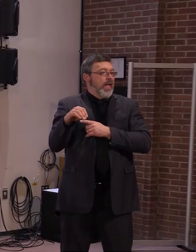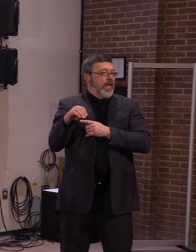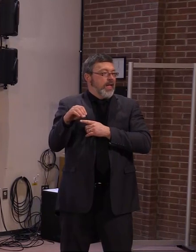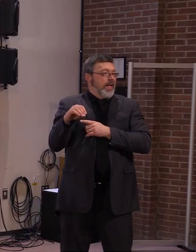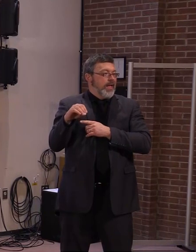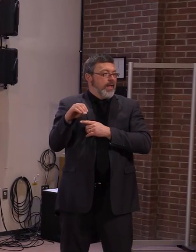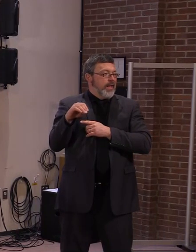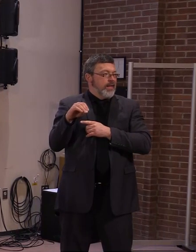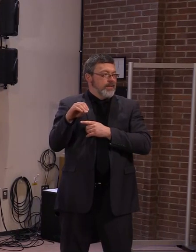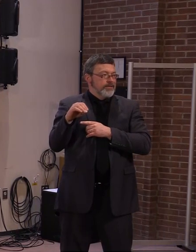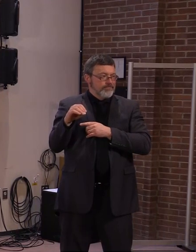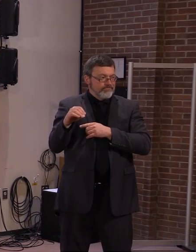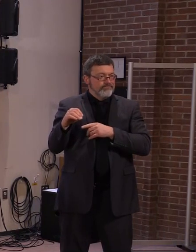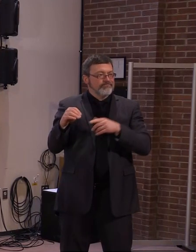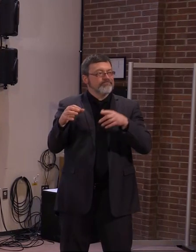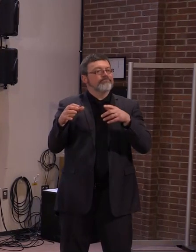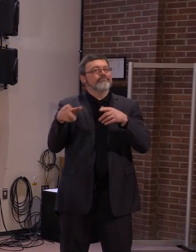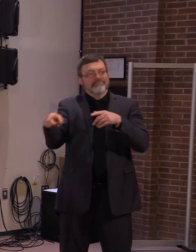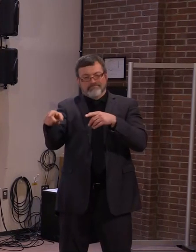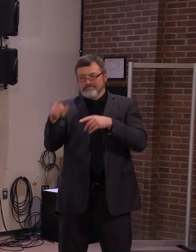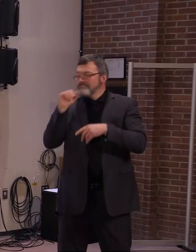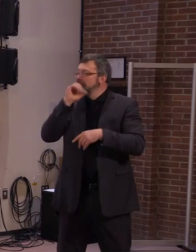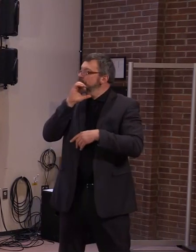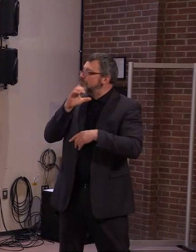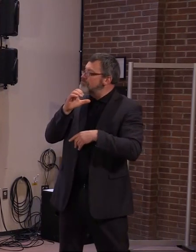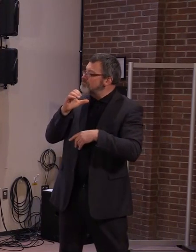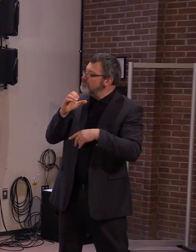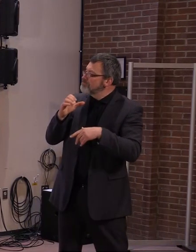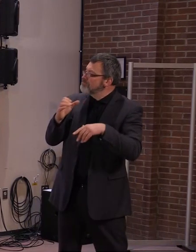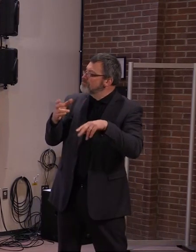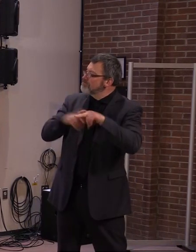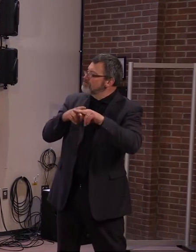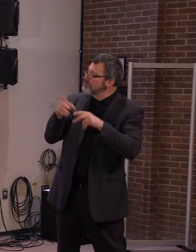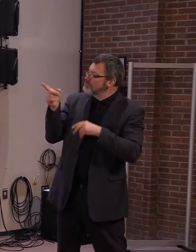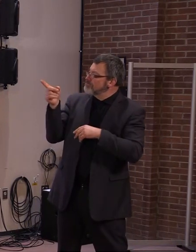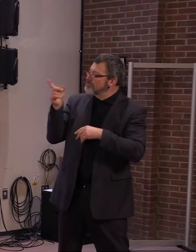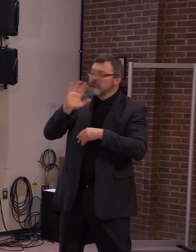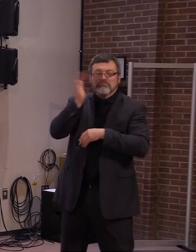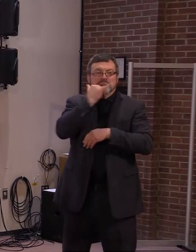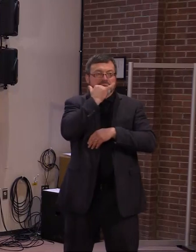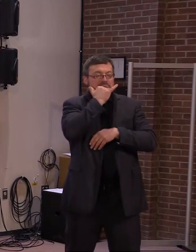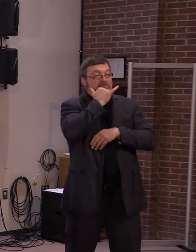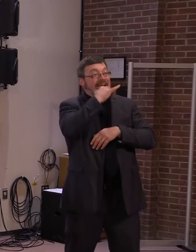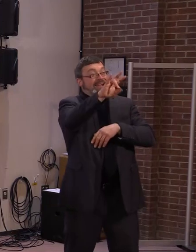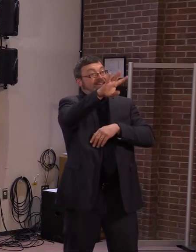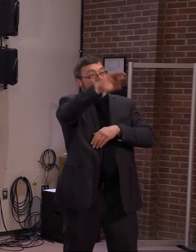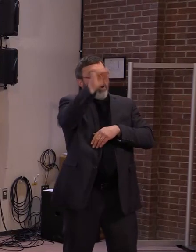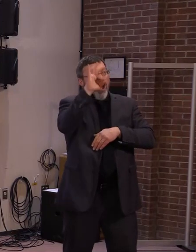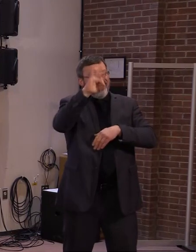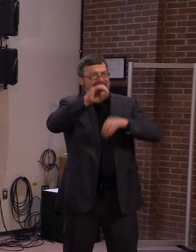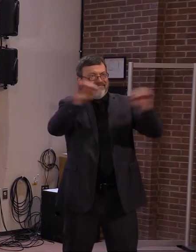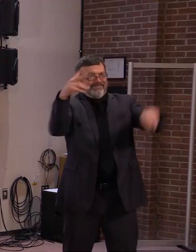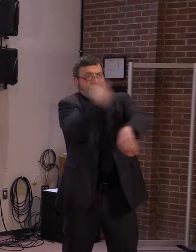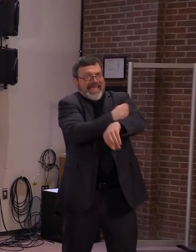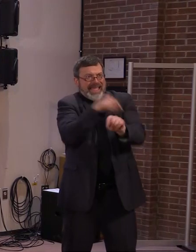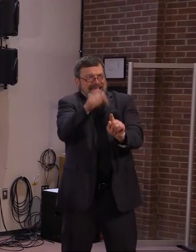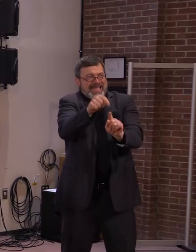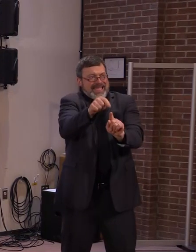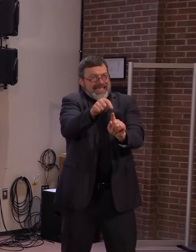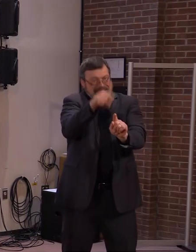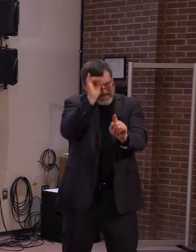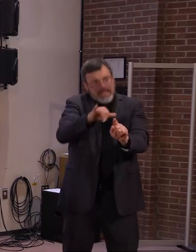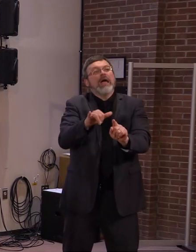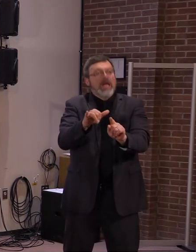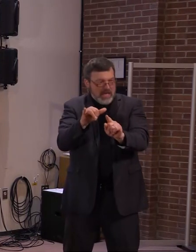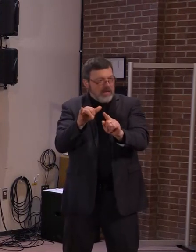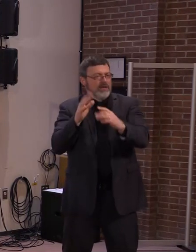74% of those hospitalizations are among those who are not fully vaccinated. So that has been a rate that's been steady, even increasing a